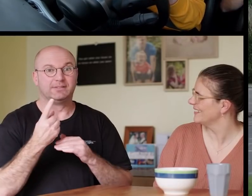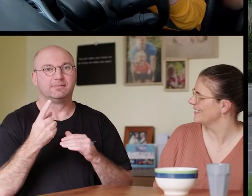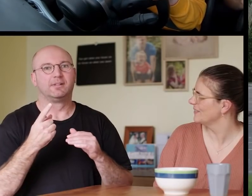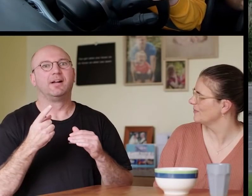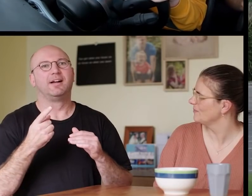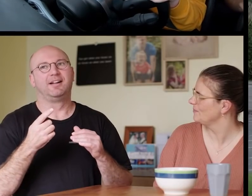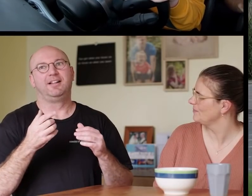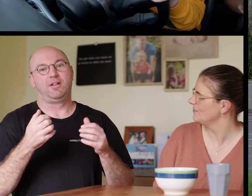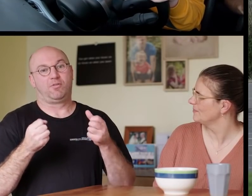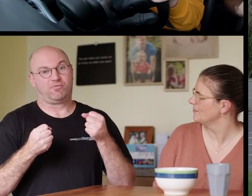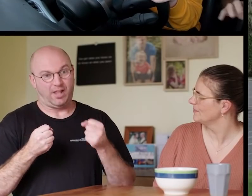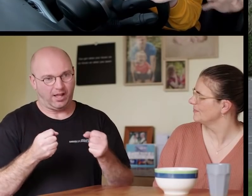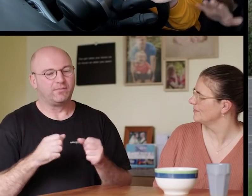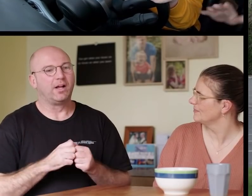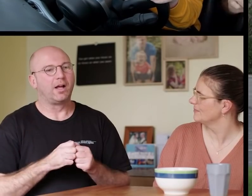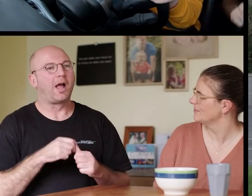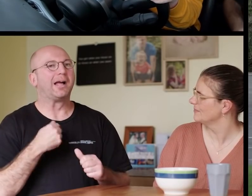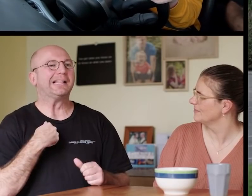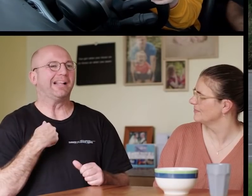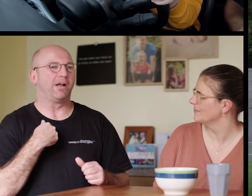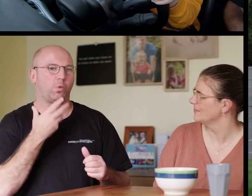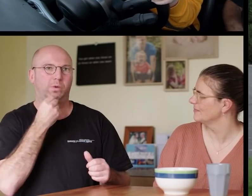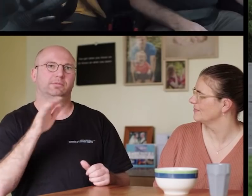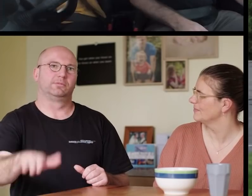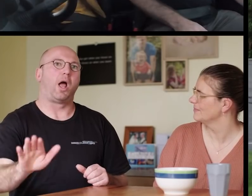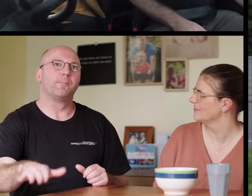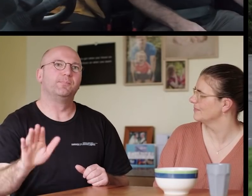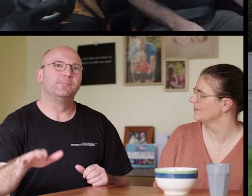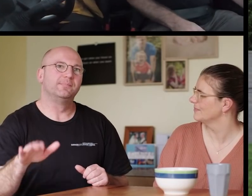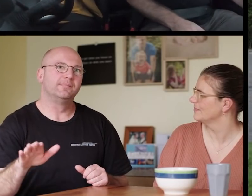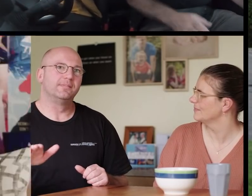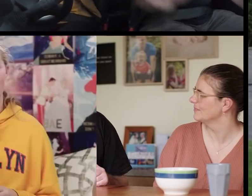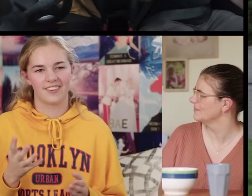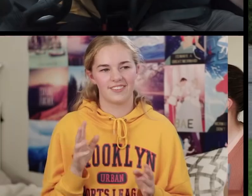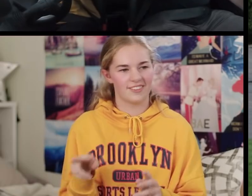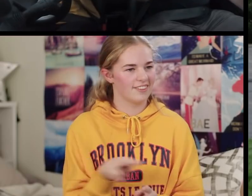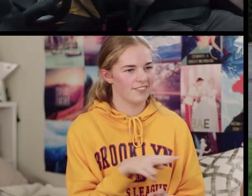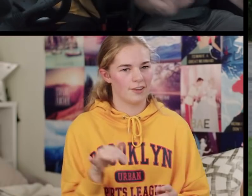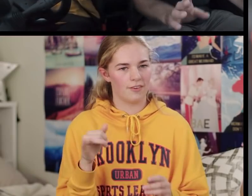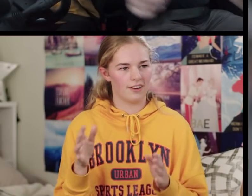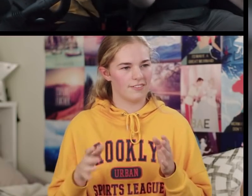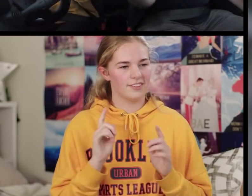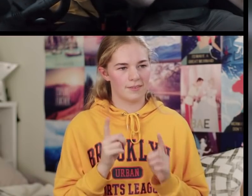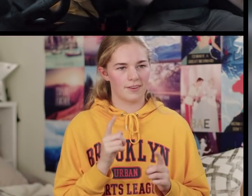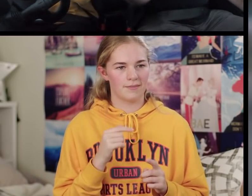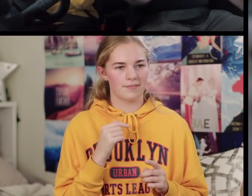With Zoe, I find I have to use signs a lot, like slow down. Sometimes it's